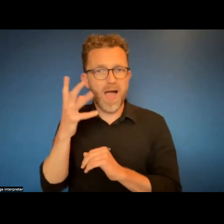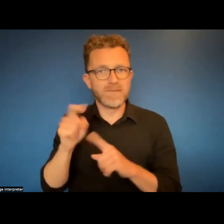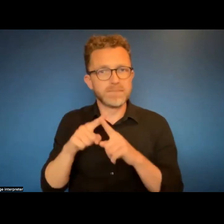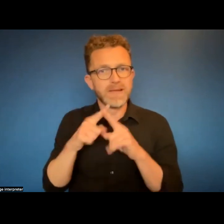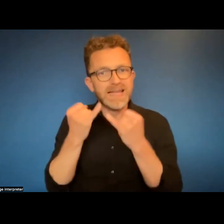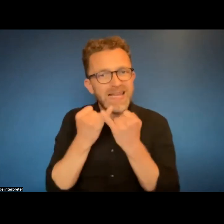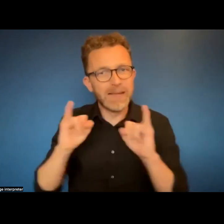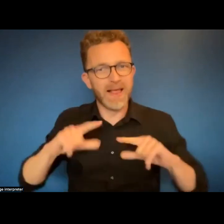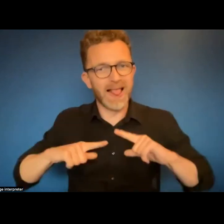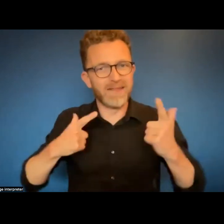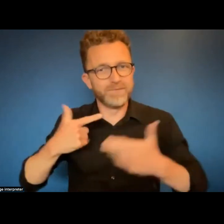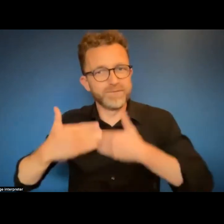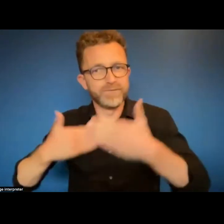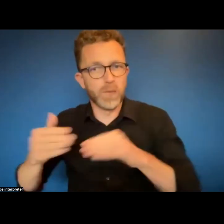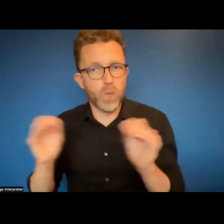I would like to emphasize